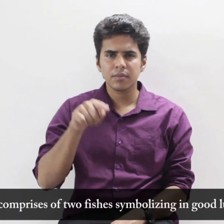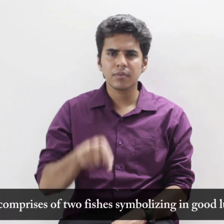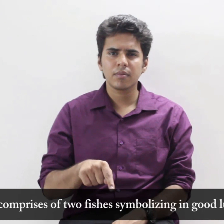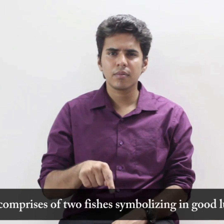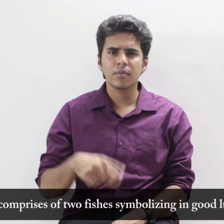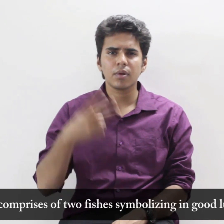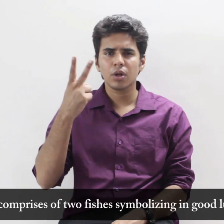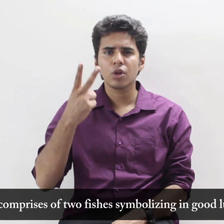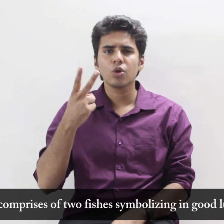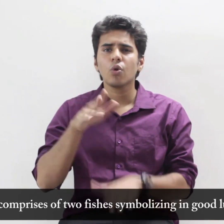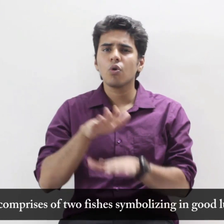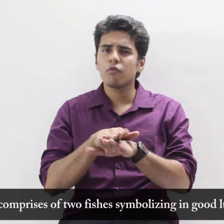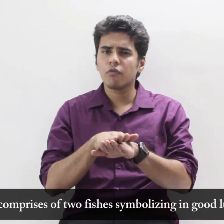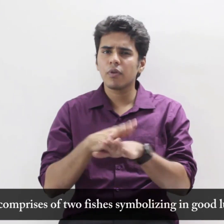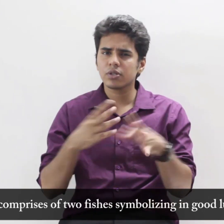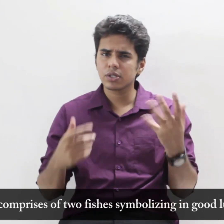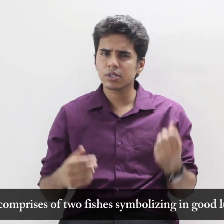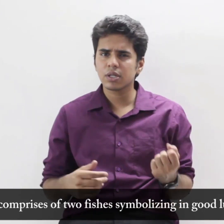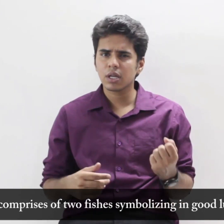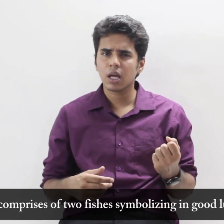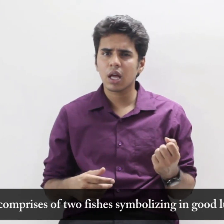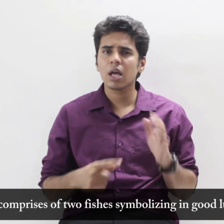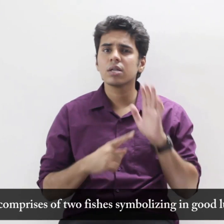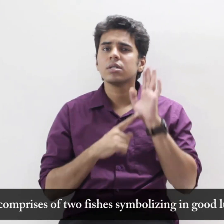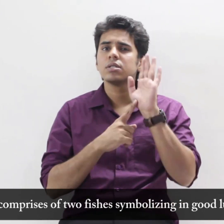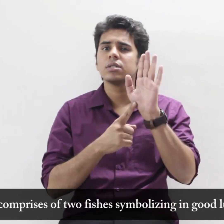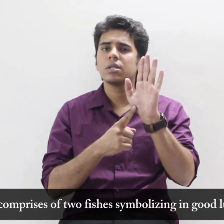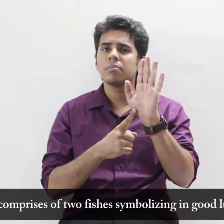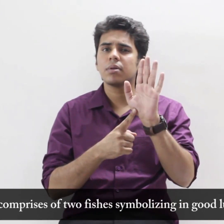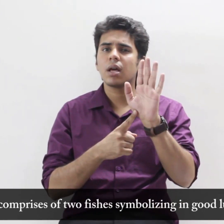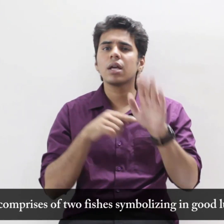It comprises of two fishes symbolizing in good luck.